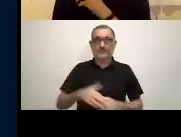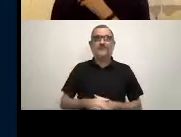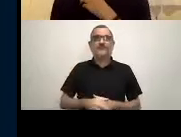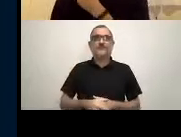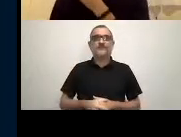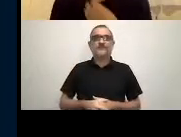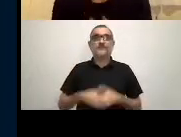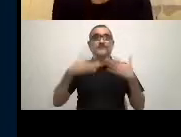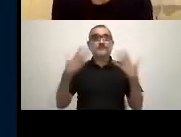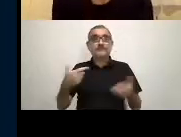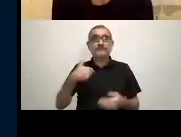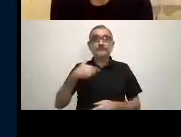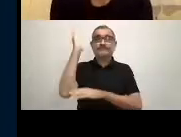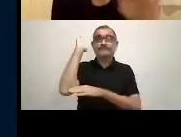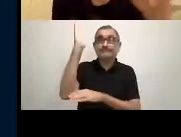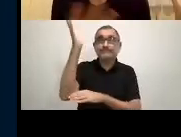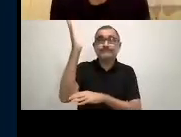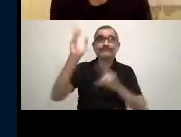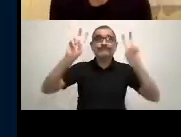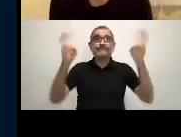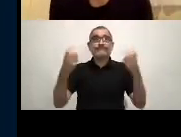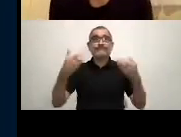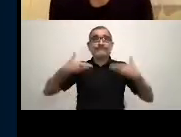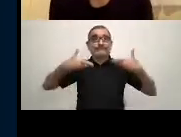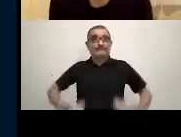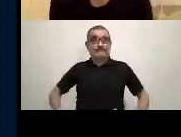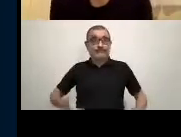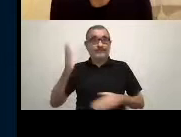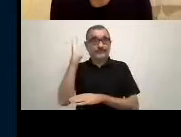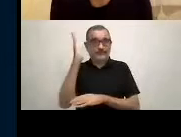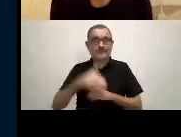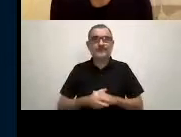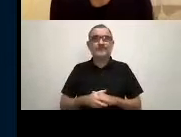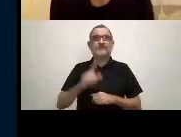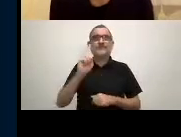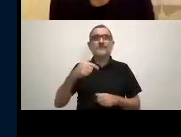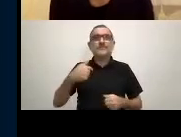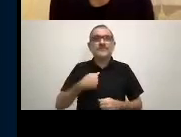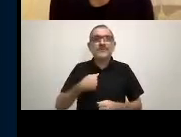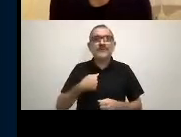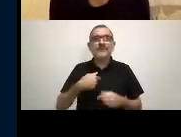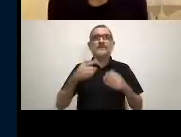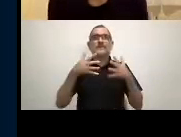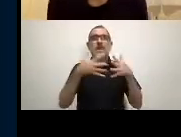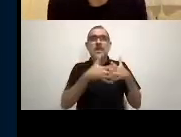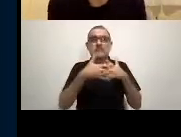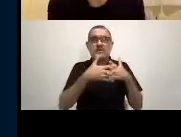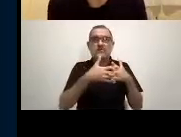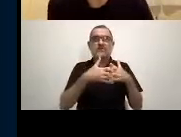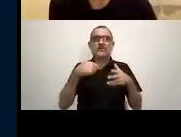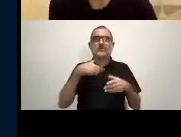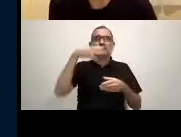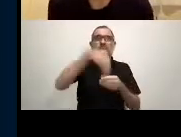my name's Heidi. I live in the United States, and I'm a sign language interpreter, and I help on